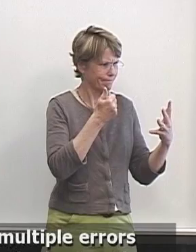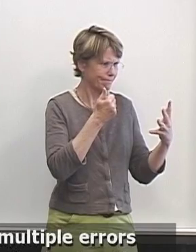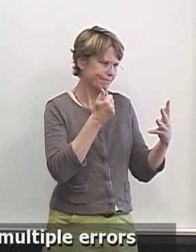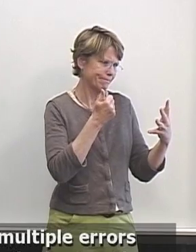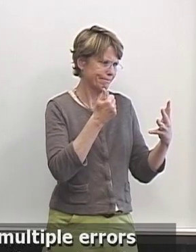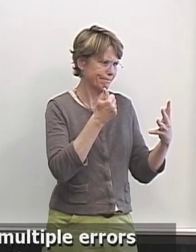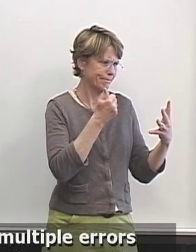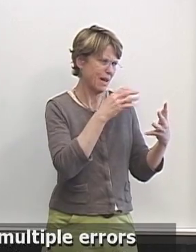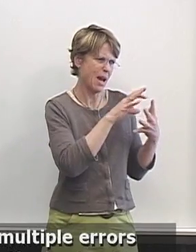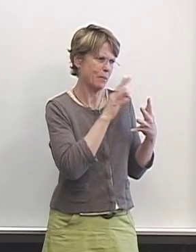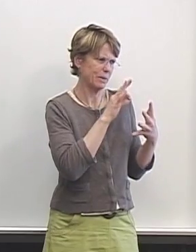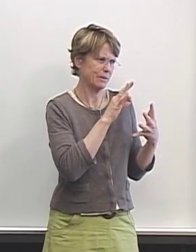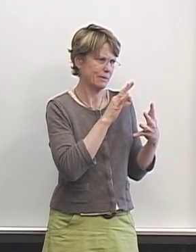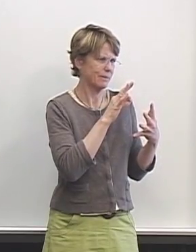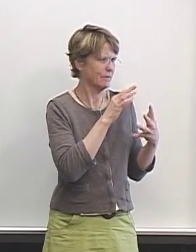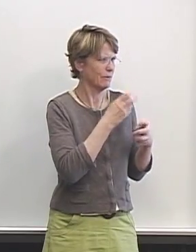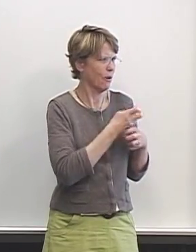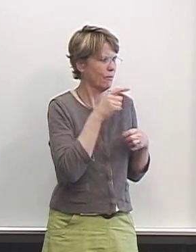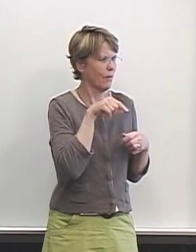option.